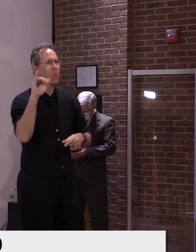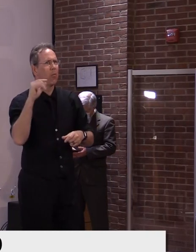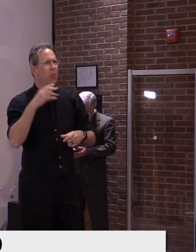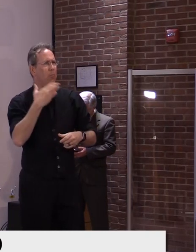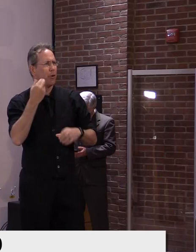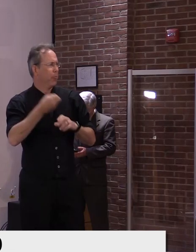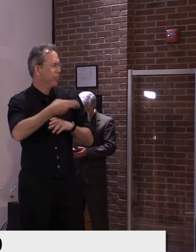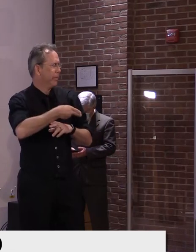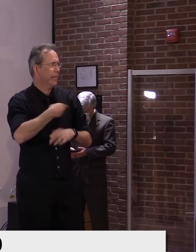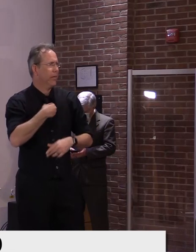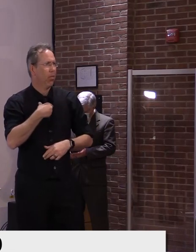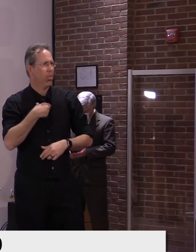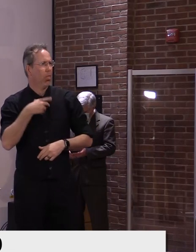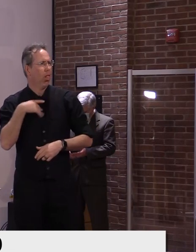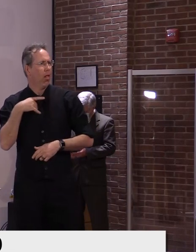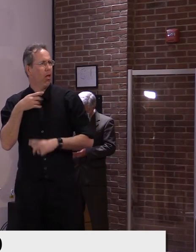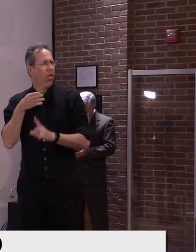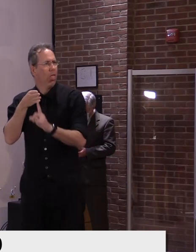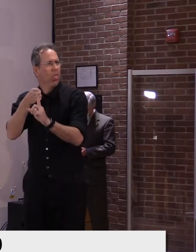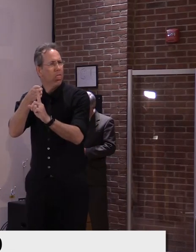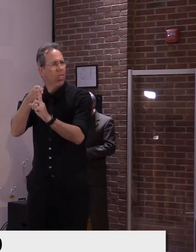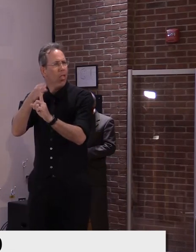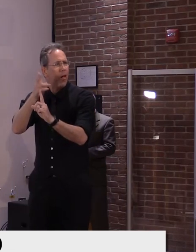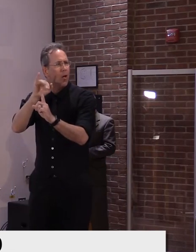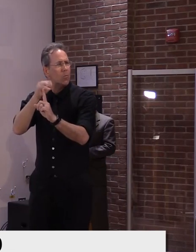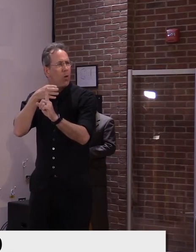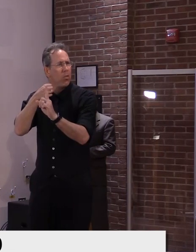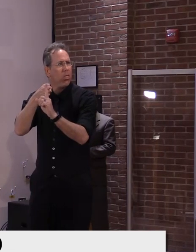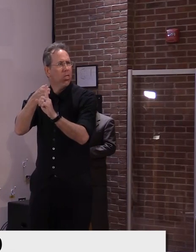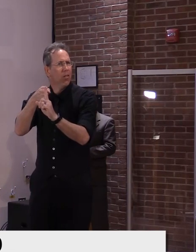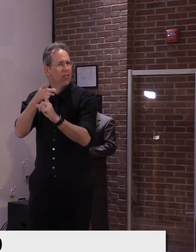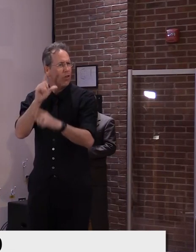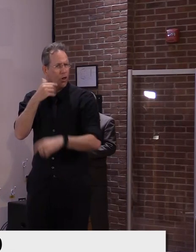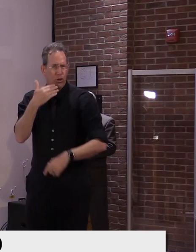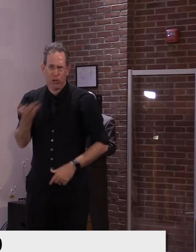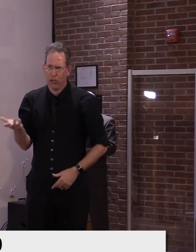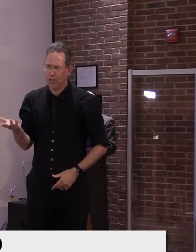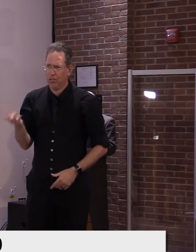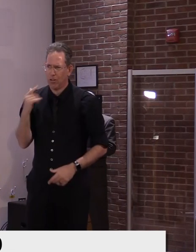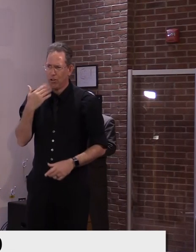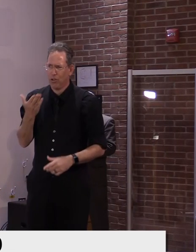to accept these payments as taxable income. So I'm curious if you